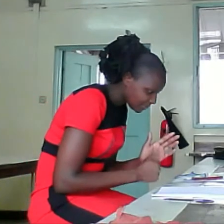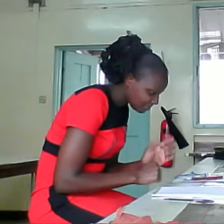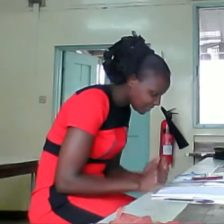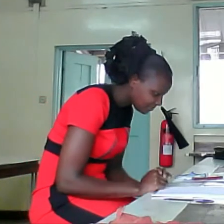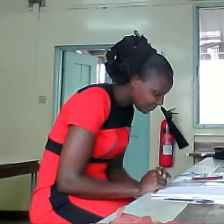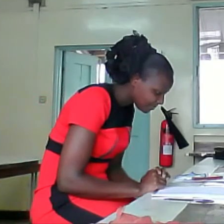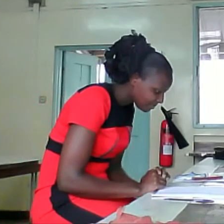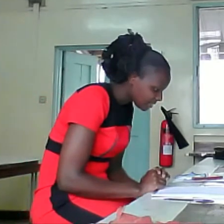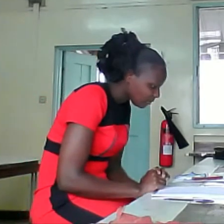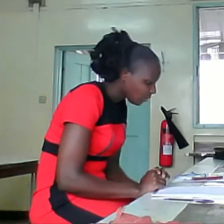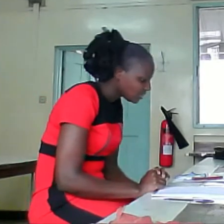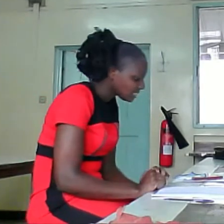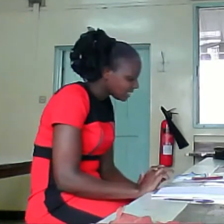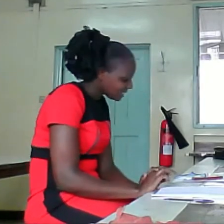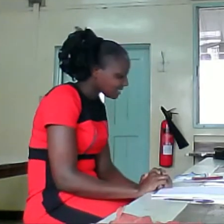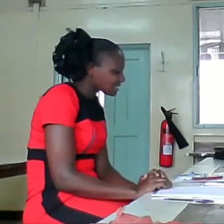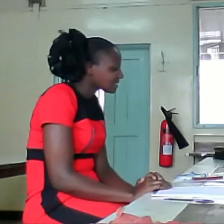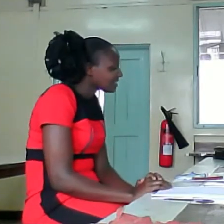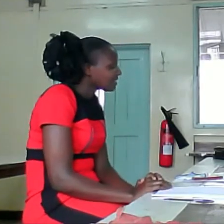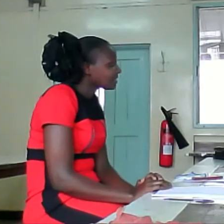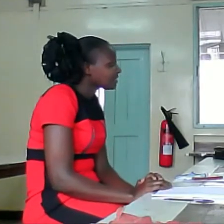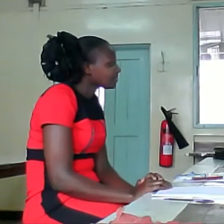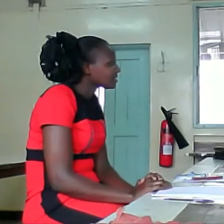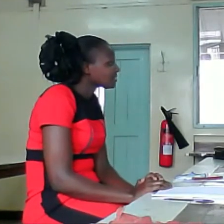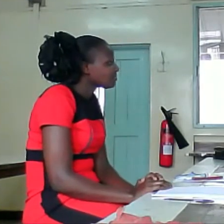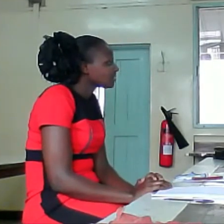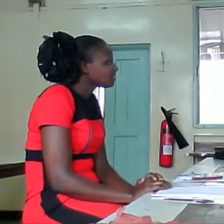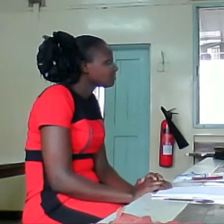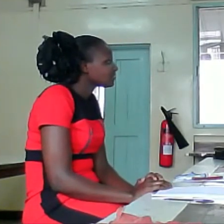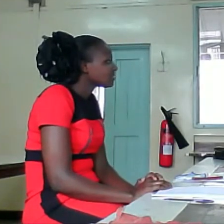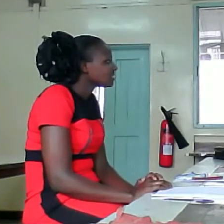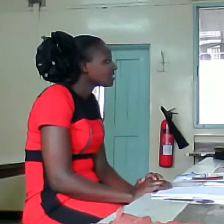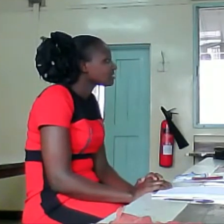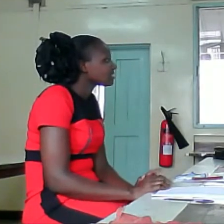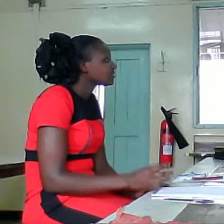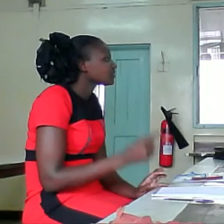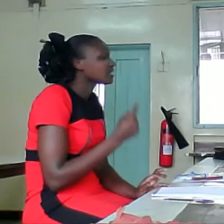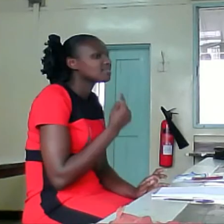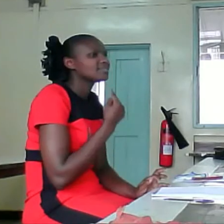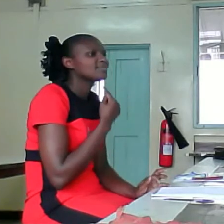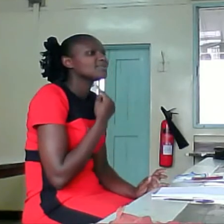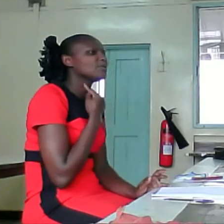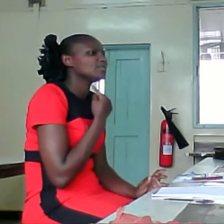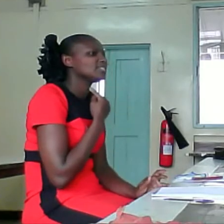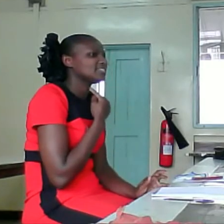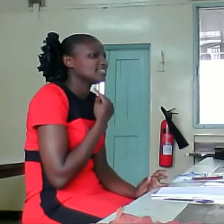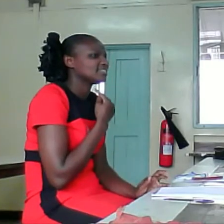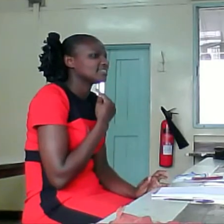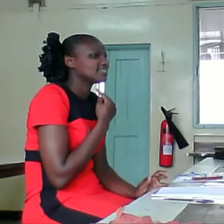Problem. Continents. There was a thing that they told us that you sign